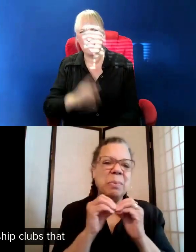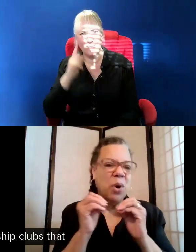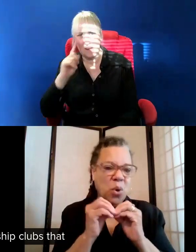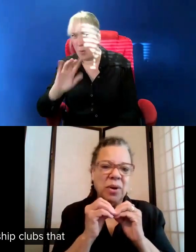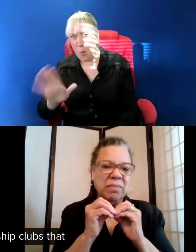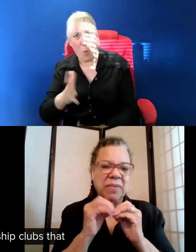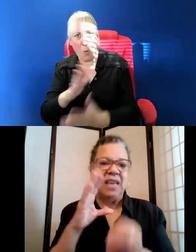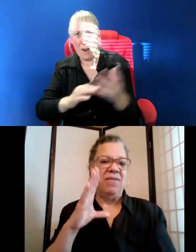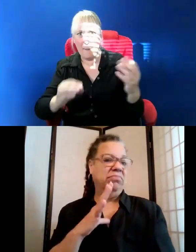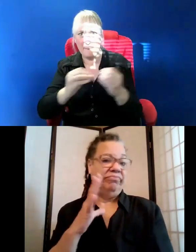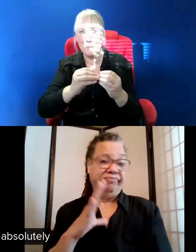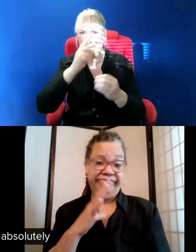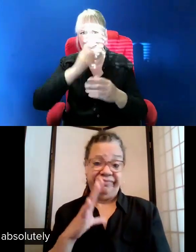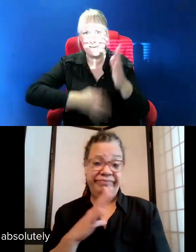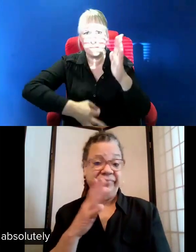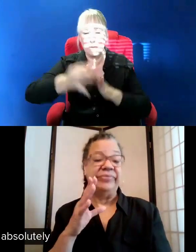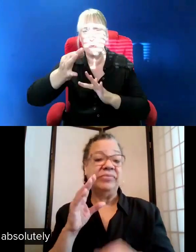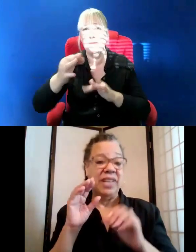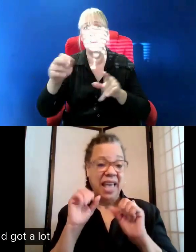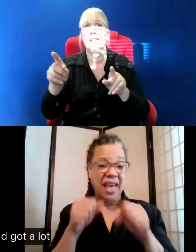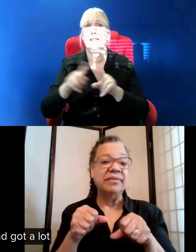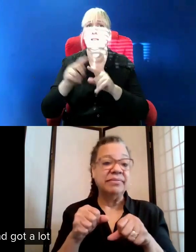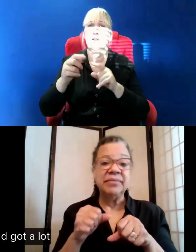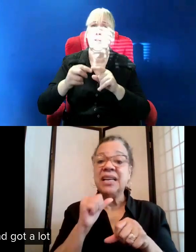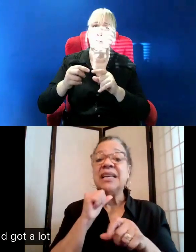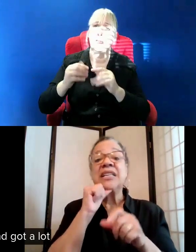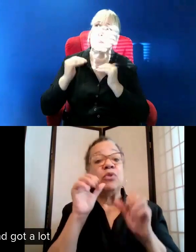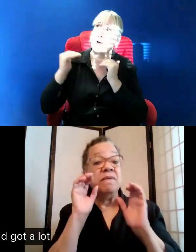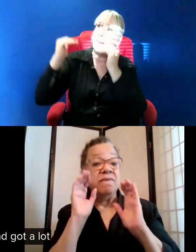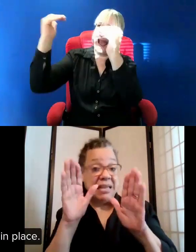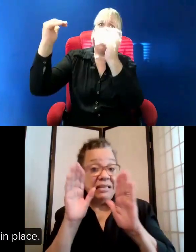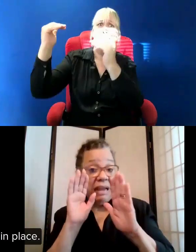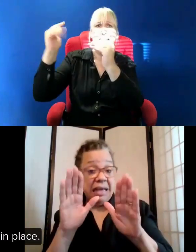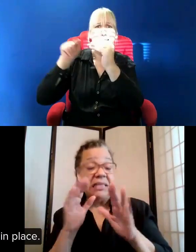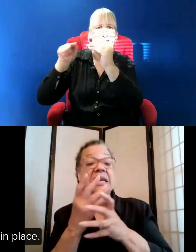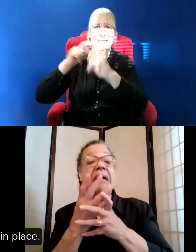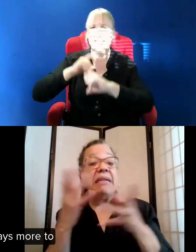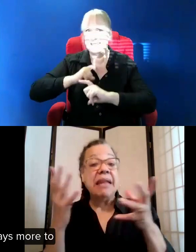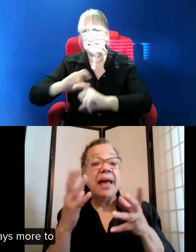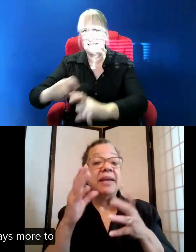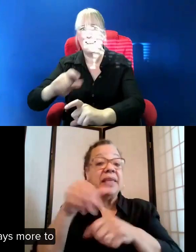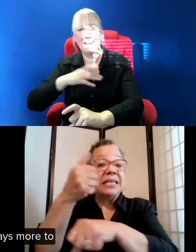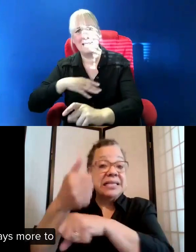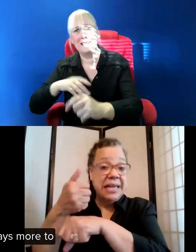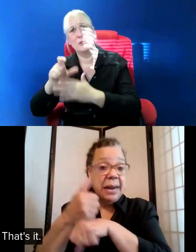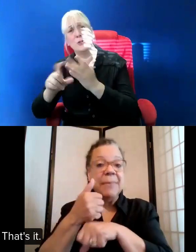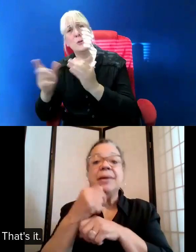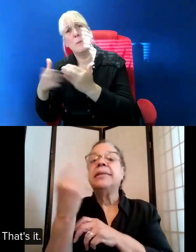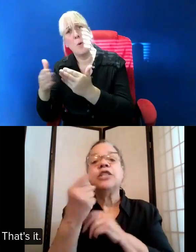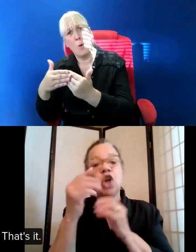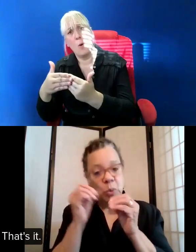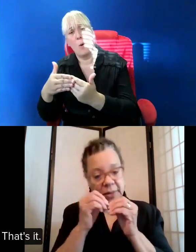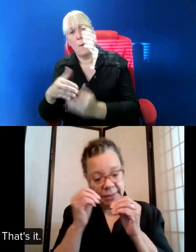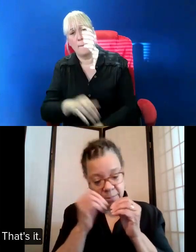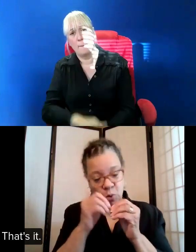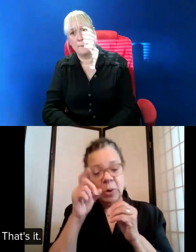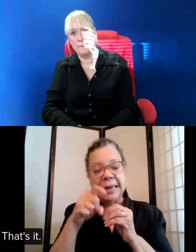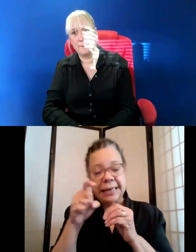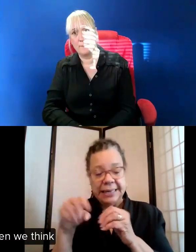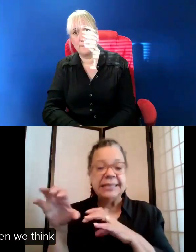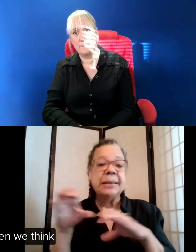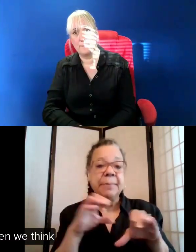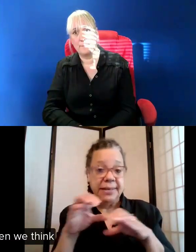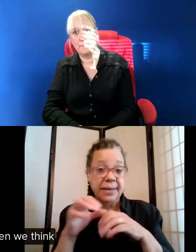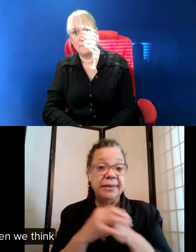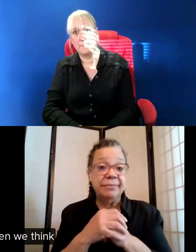clubs that have, you know, have done absolutely fantastic and got a lot of things in place. There's always more to be done. That's